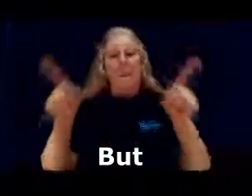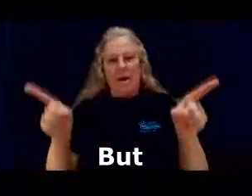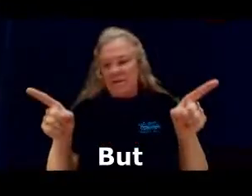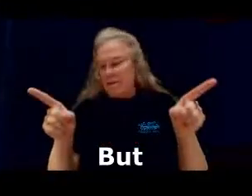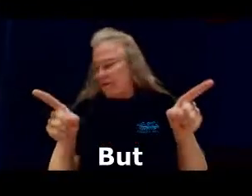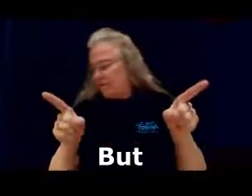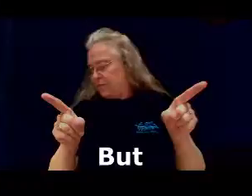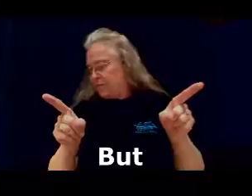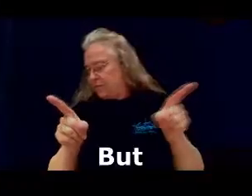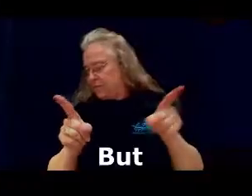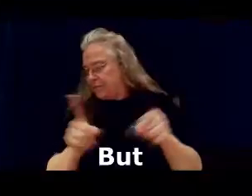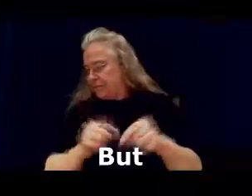But.